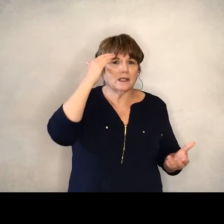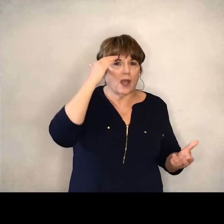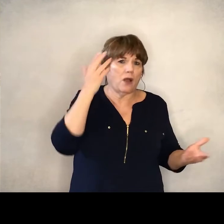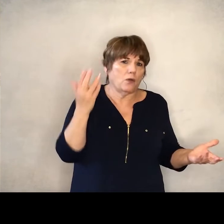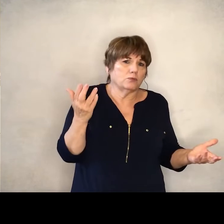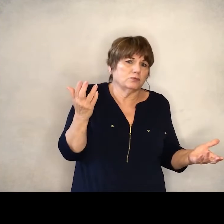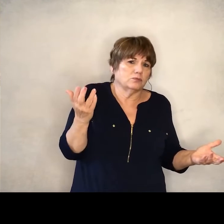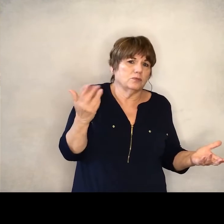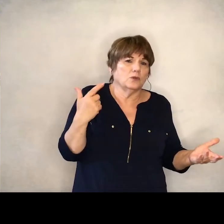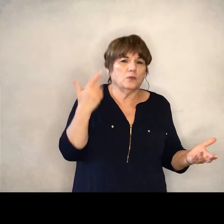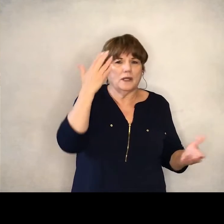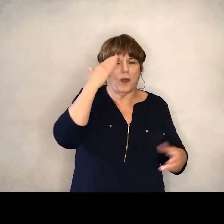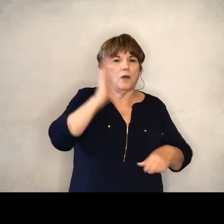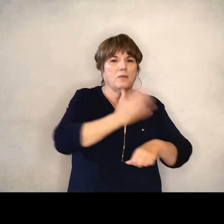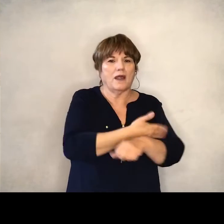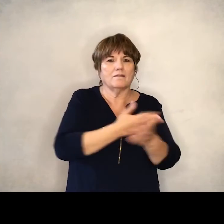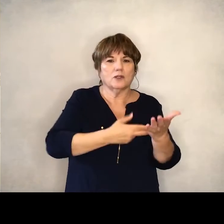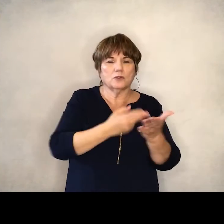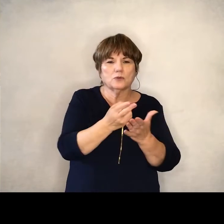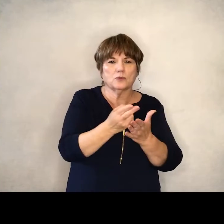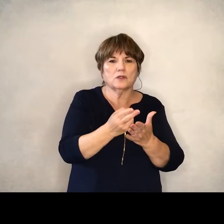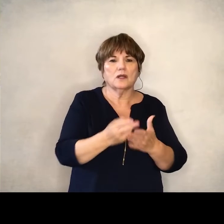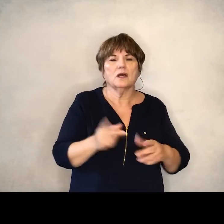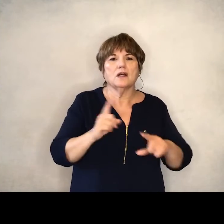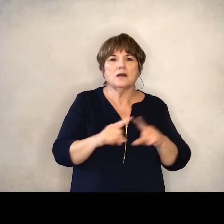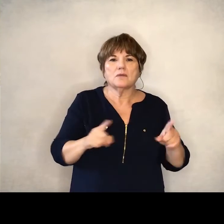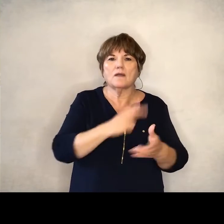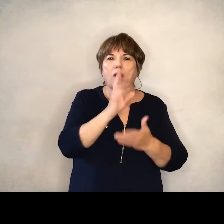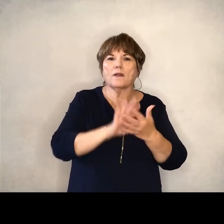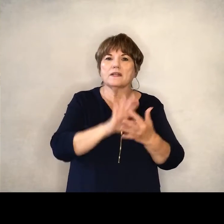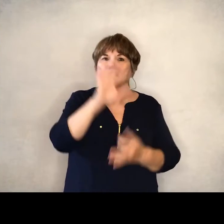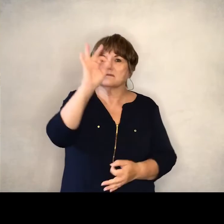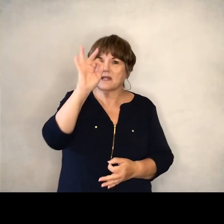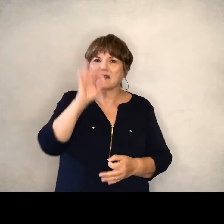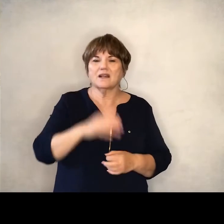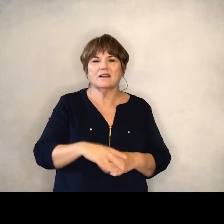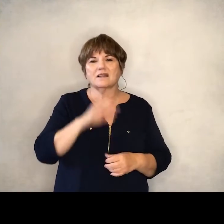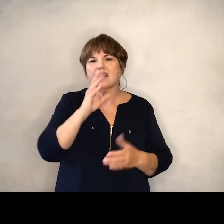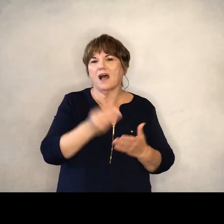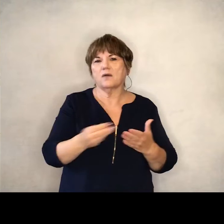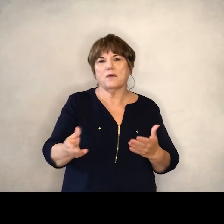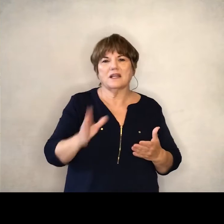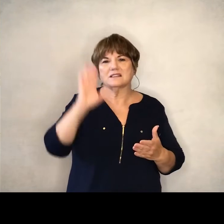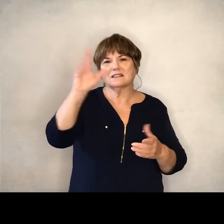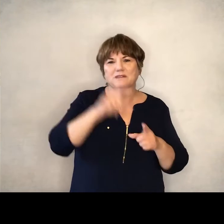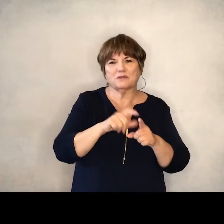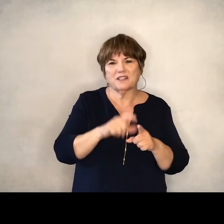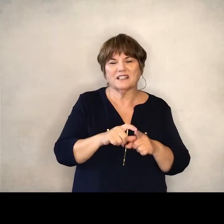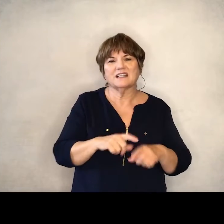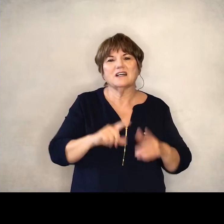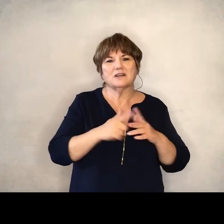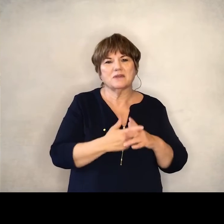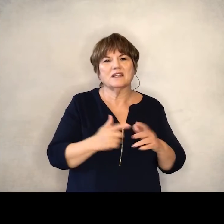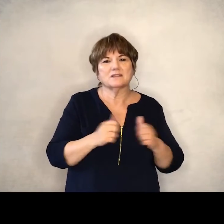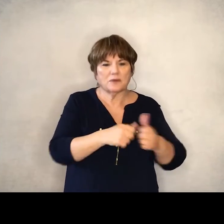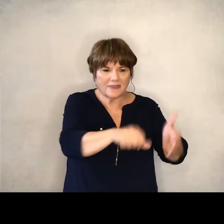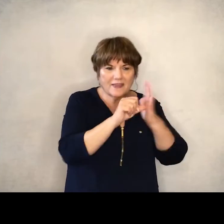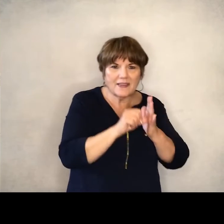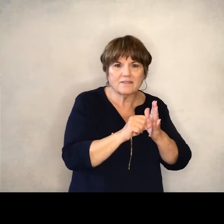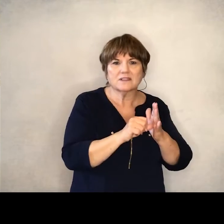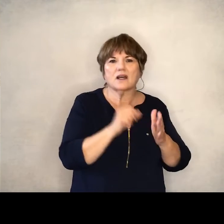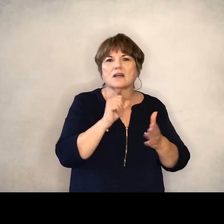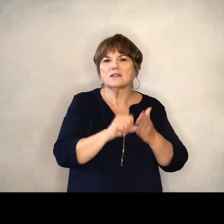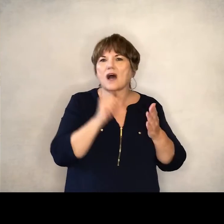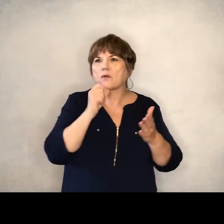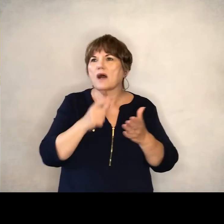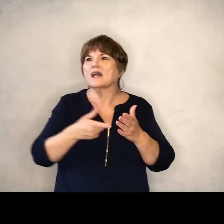truth. But the Holy Spirit, who does not waste words, begins the sentence with the emphasis not on what God is doing,